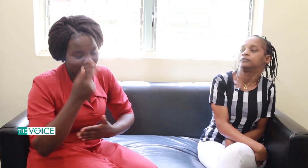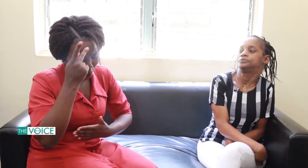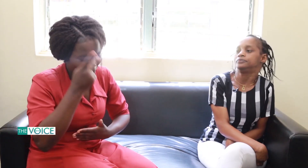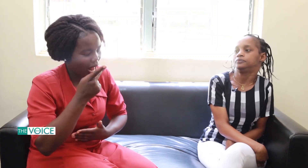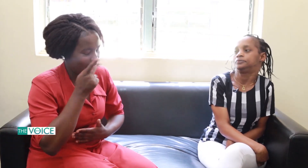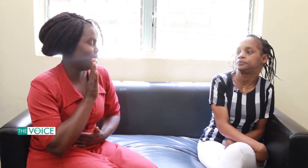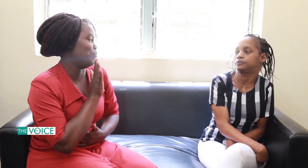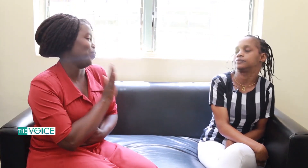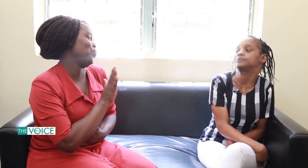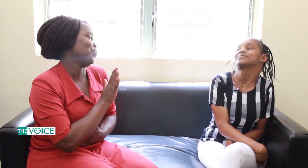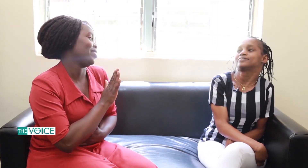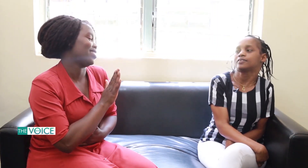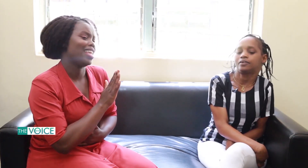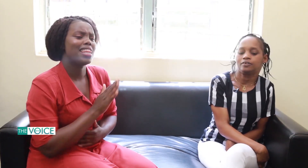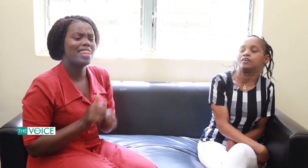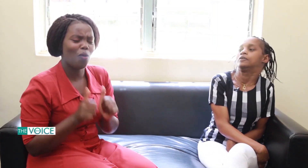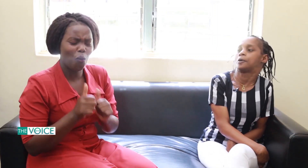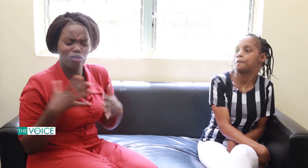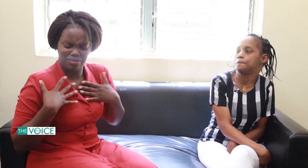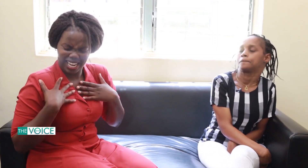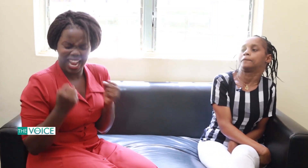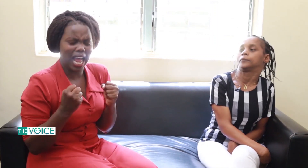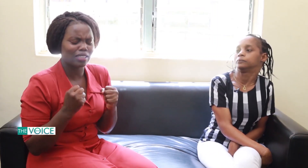First, I want to appreciate your parents.